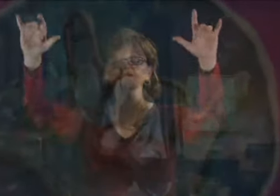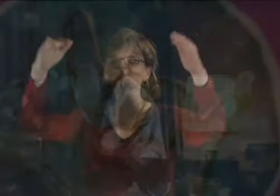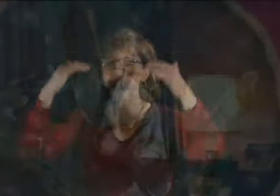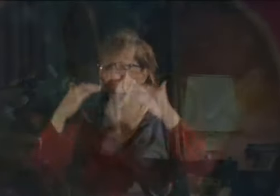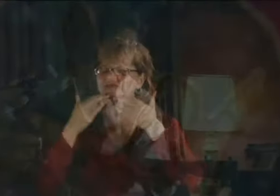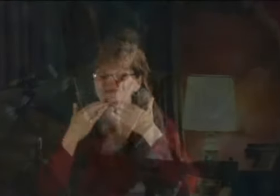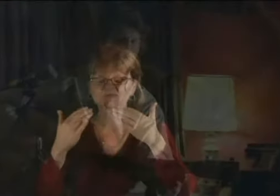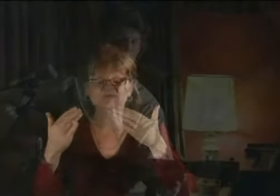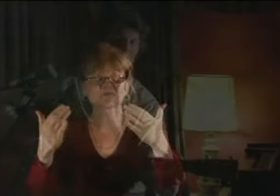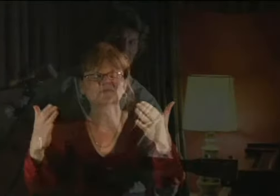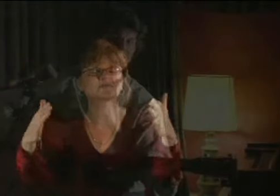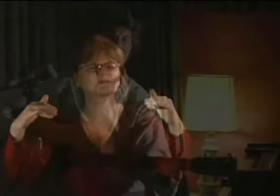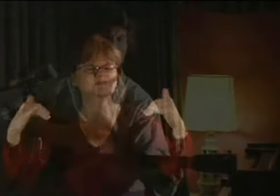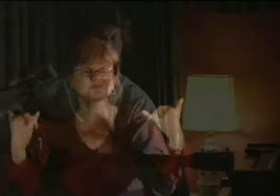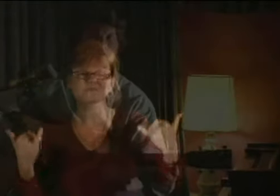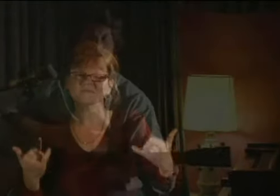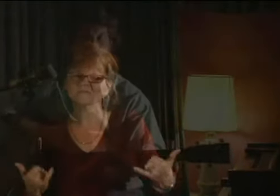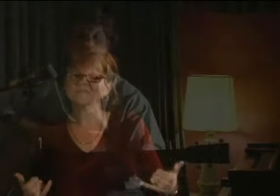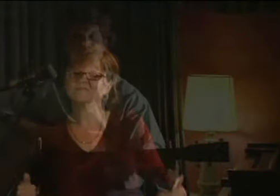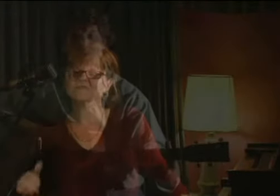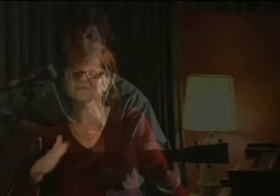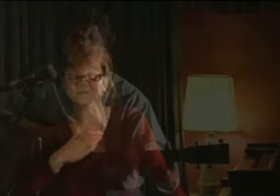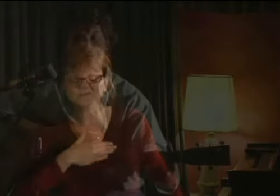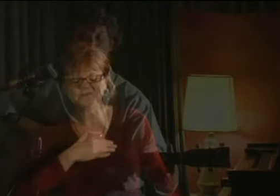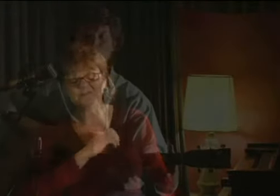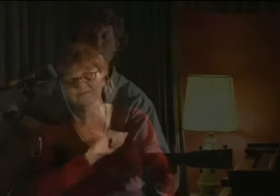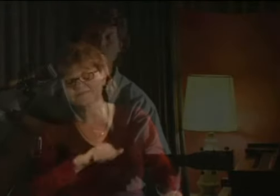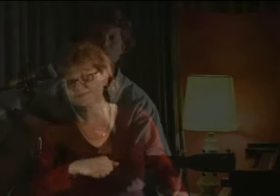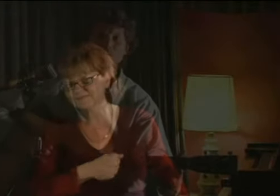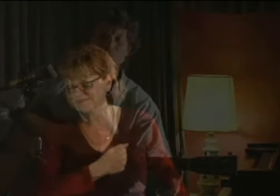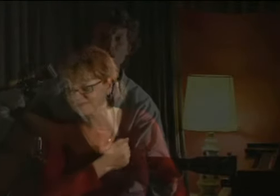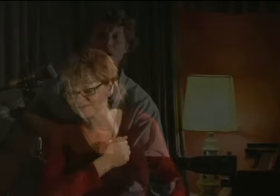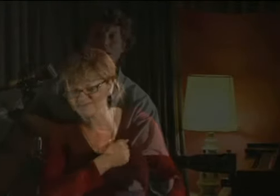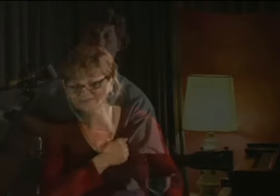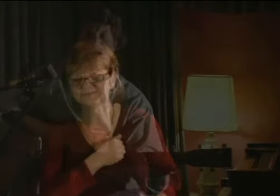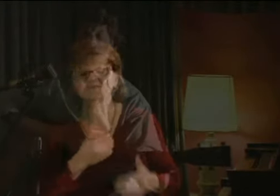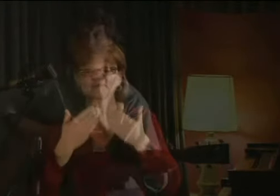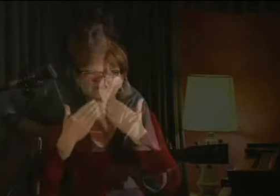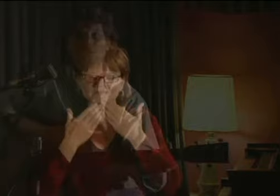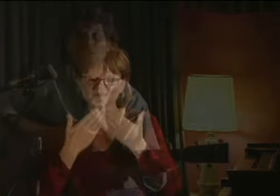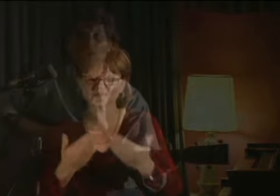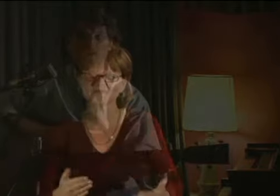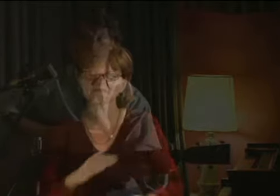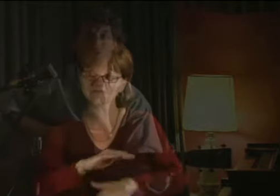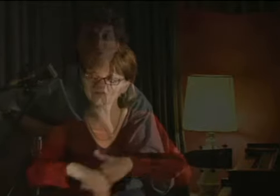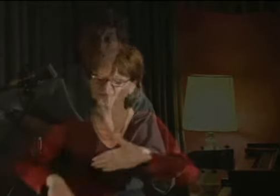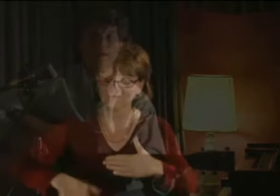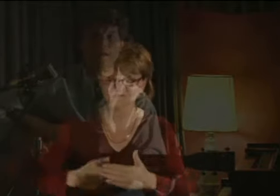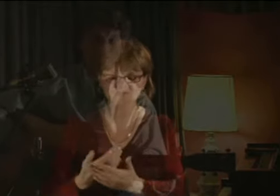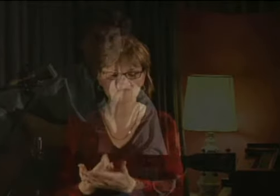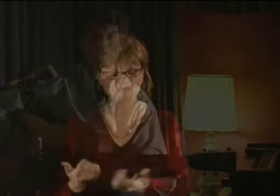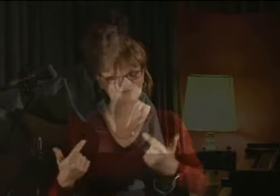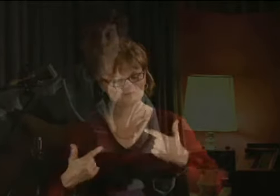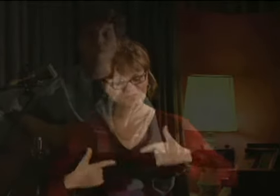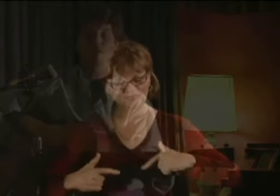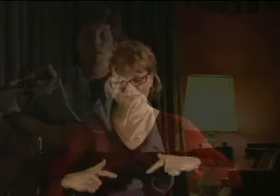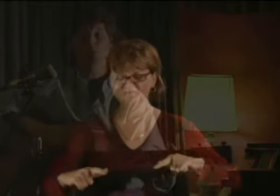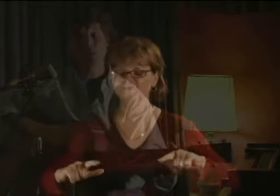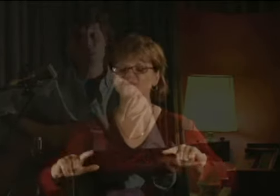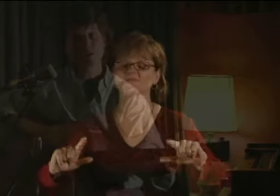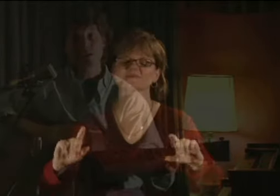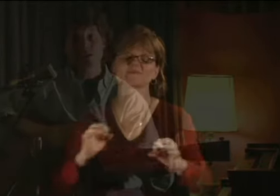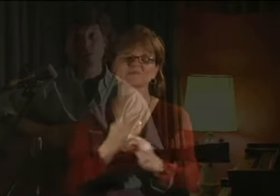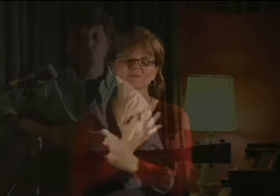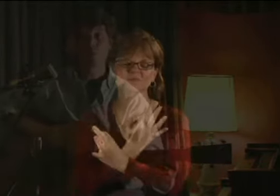Infinite love and gratitude in this moment is my attitude, giving thanks for all